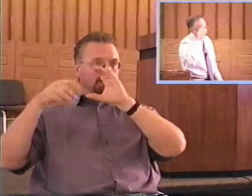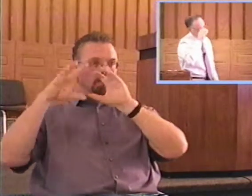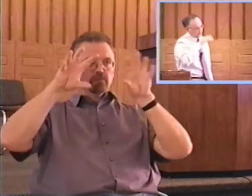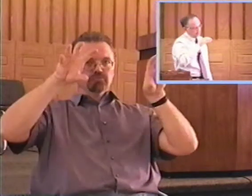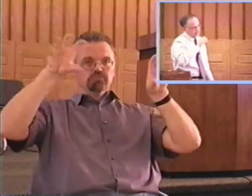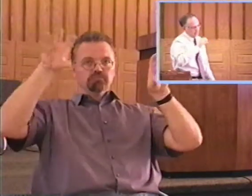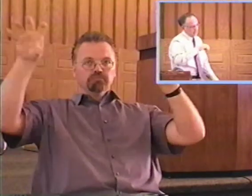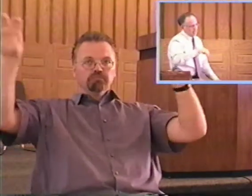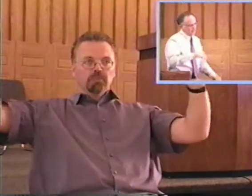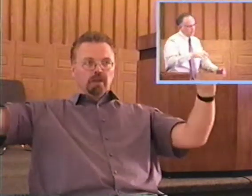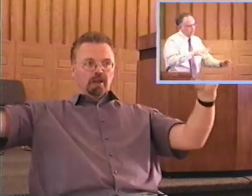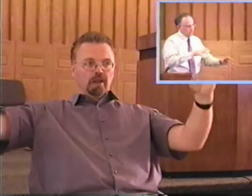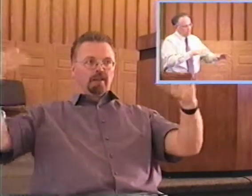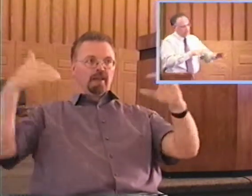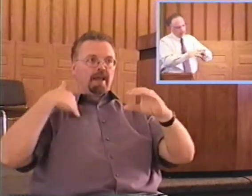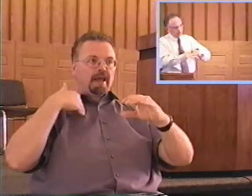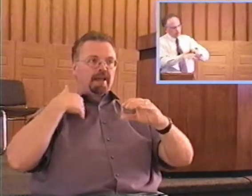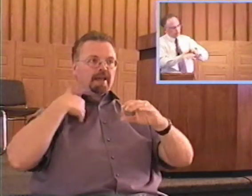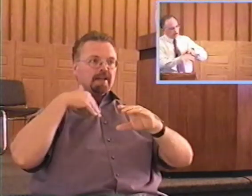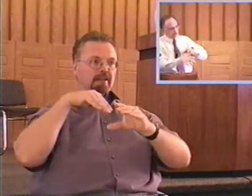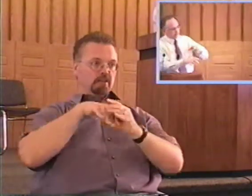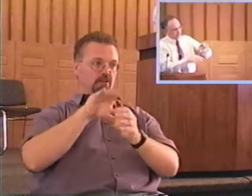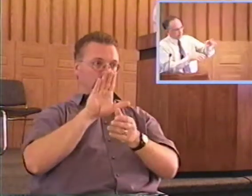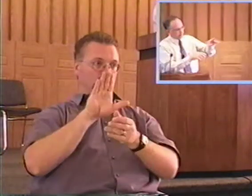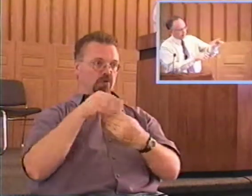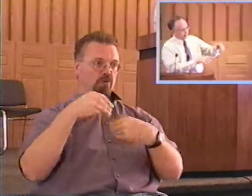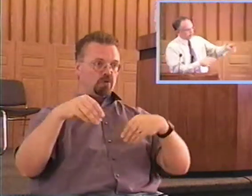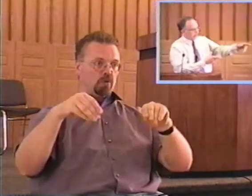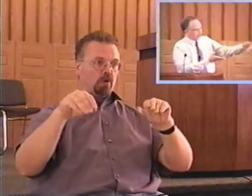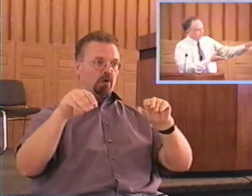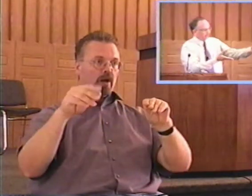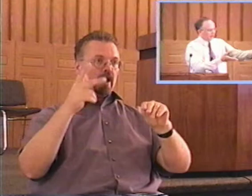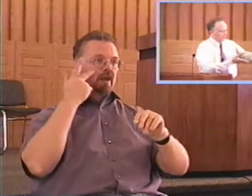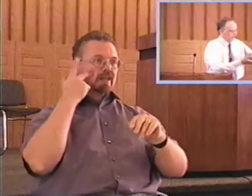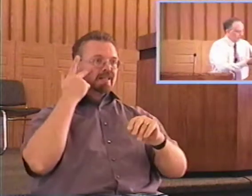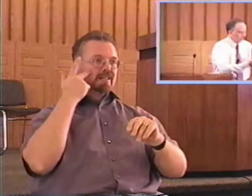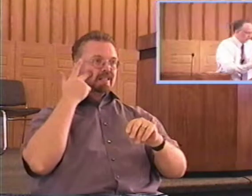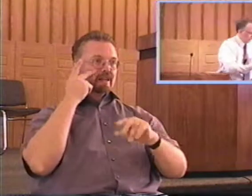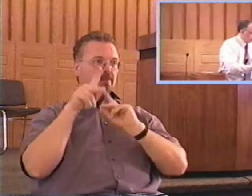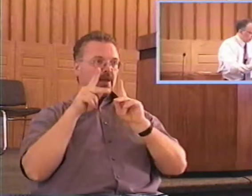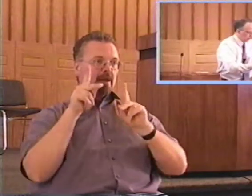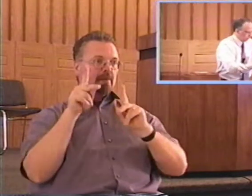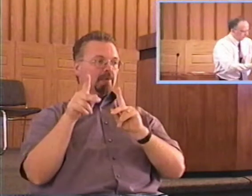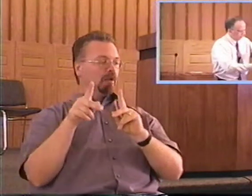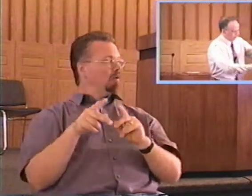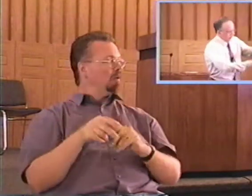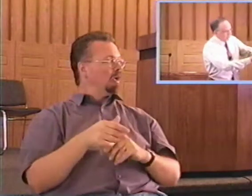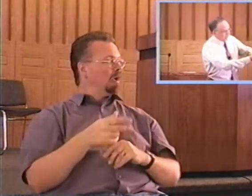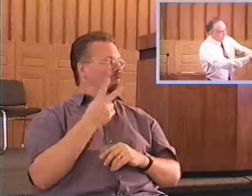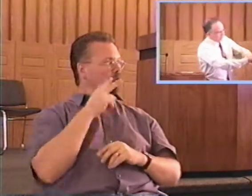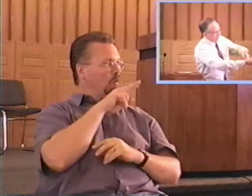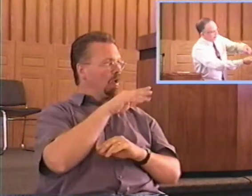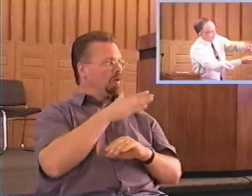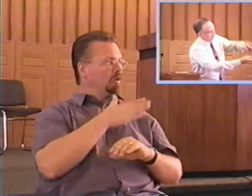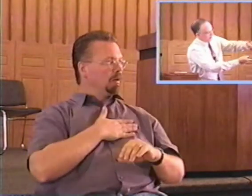security cameras that they had there. And I could watch people as they're shopping. In fact, I was watching my own